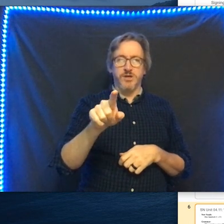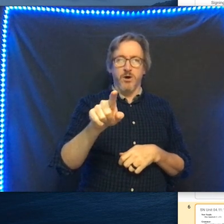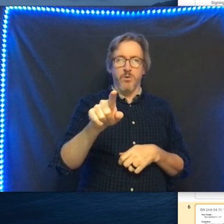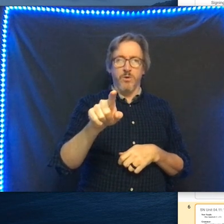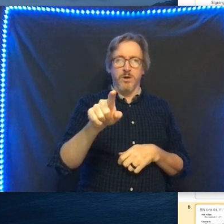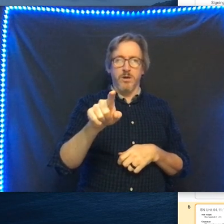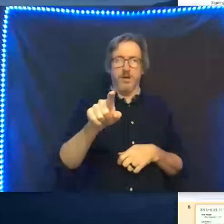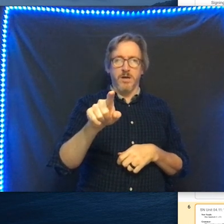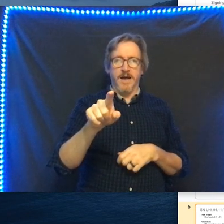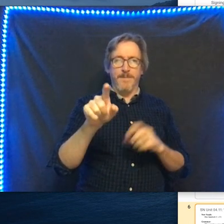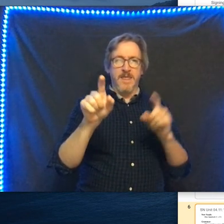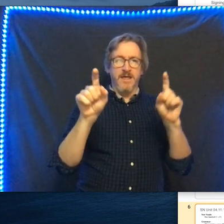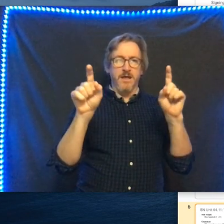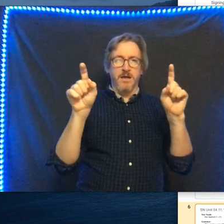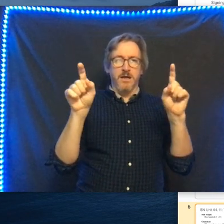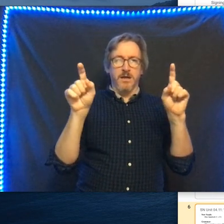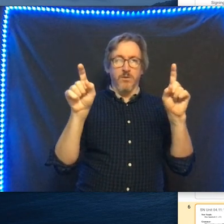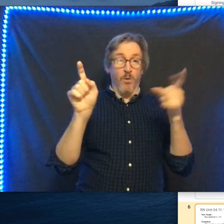So